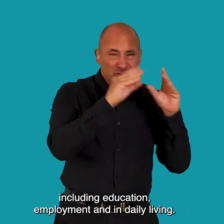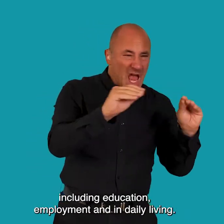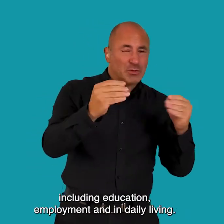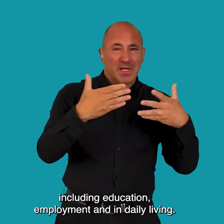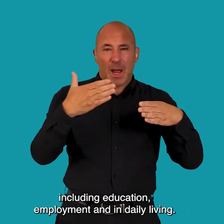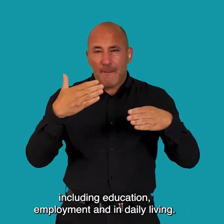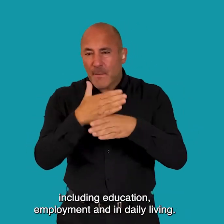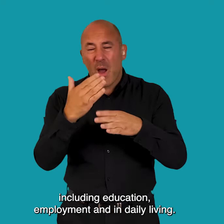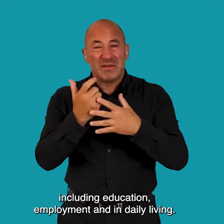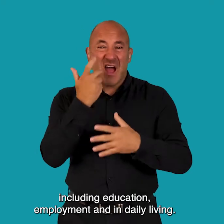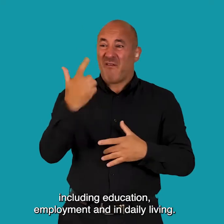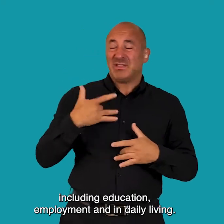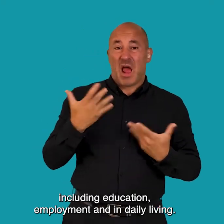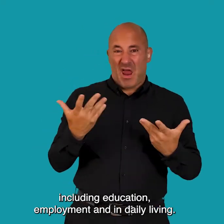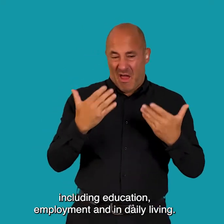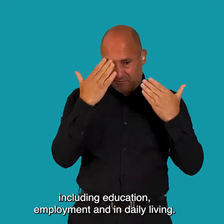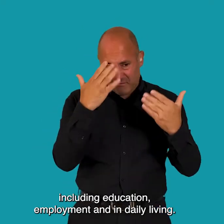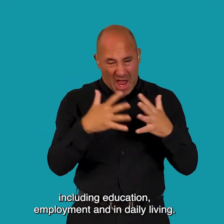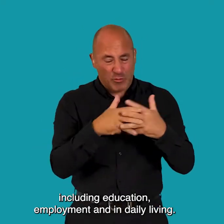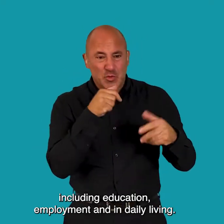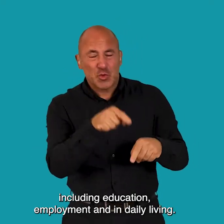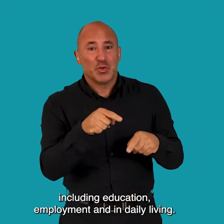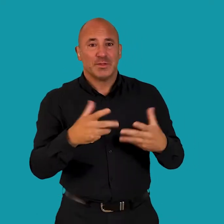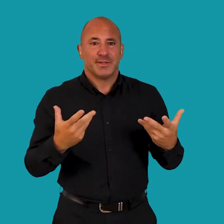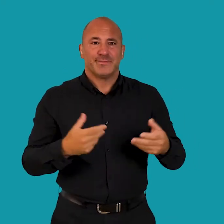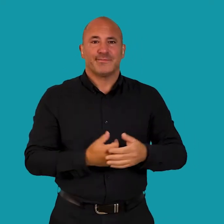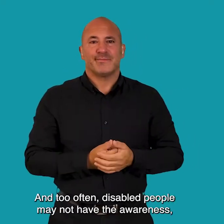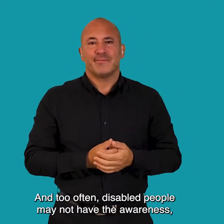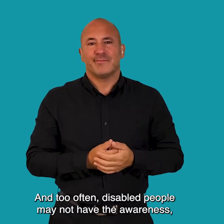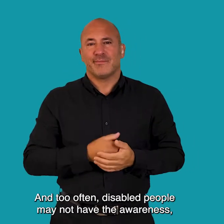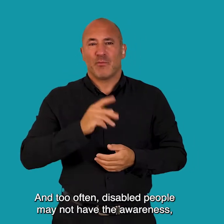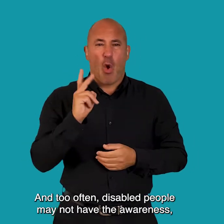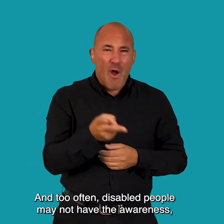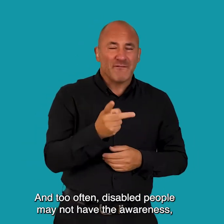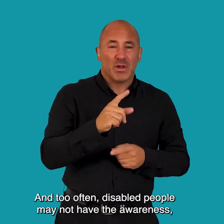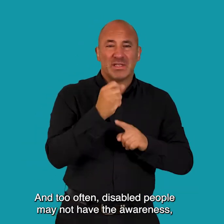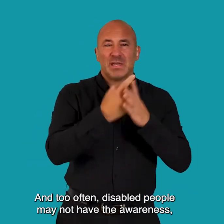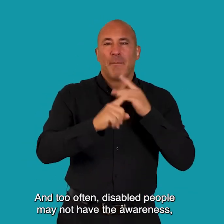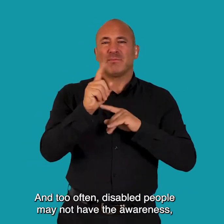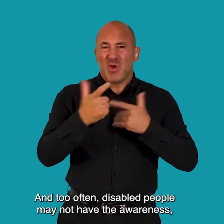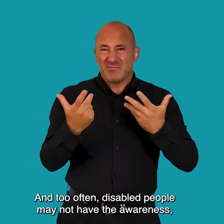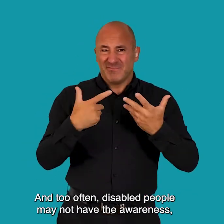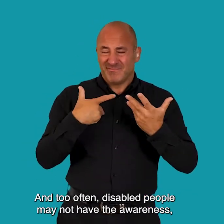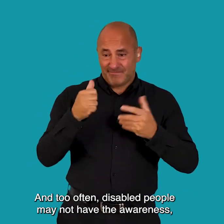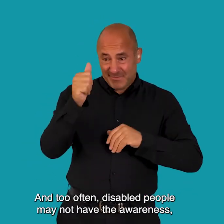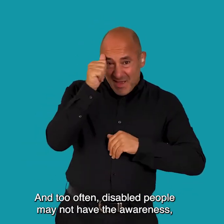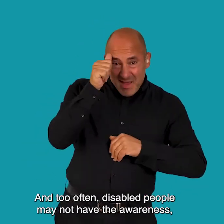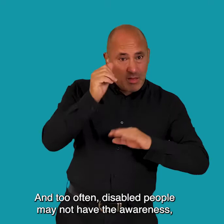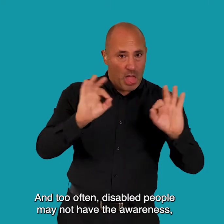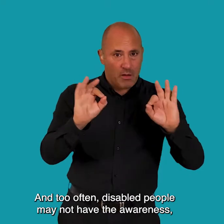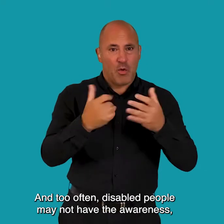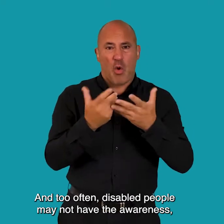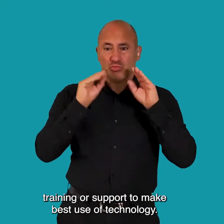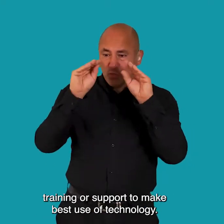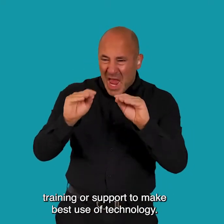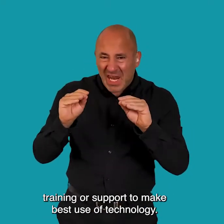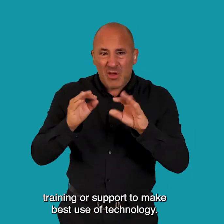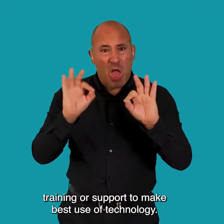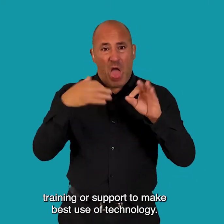education, employment, and in daily living. And too often, disabled people may not have the awareness, training, or support